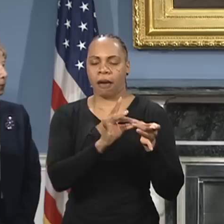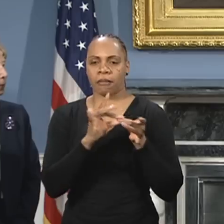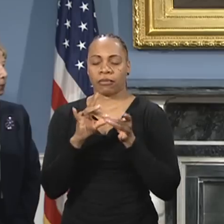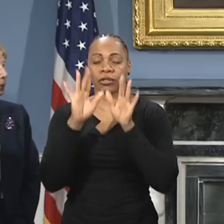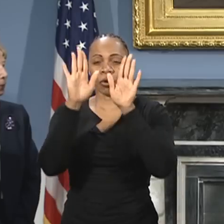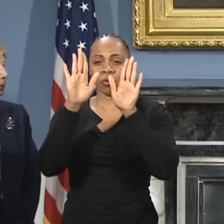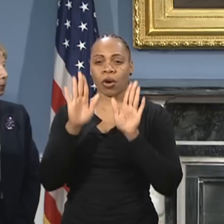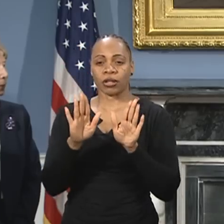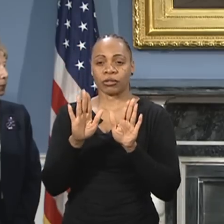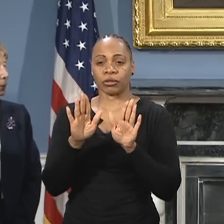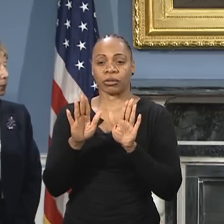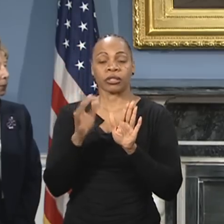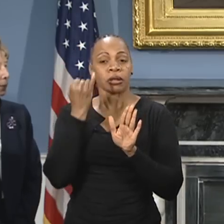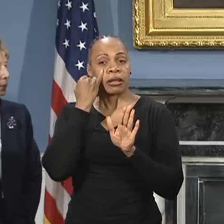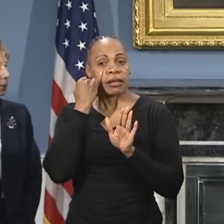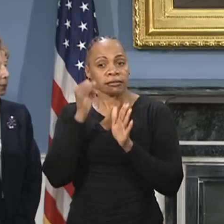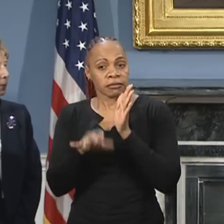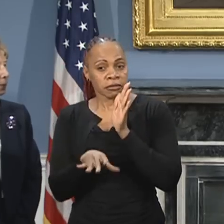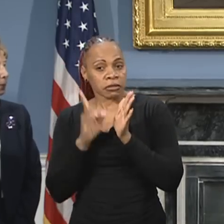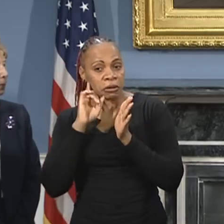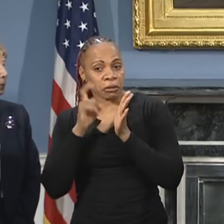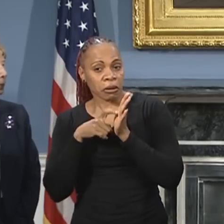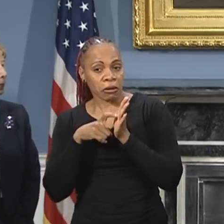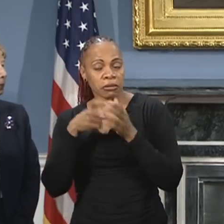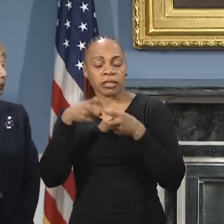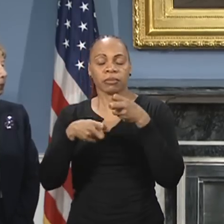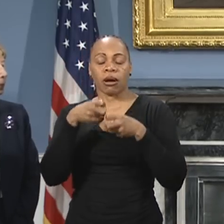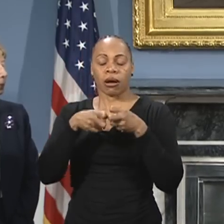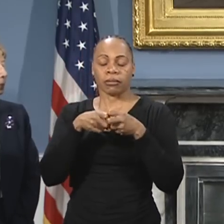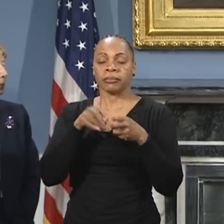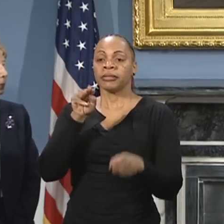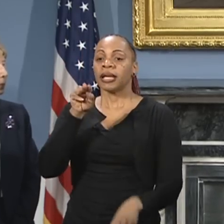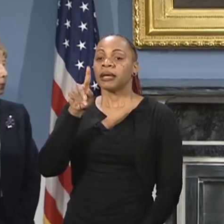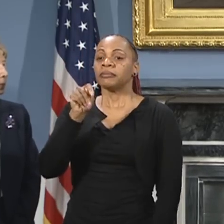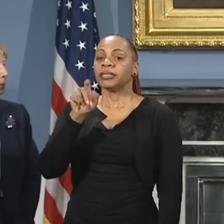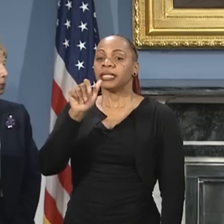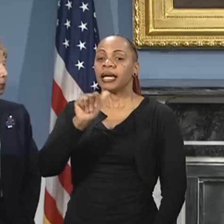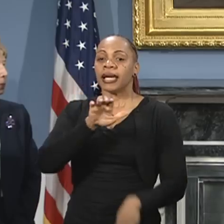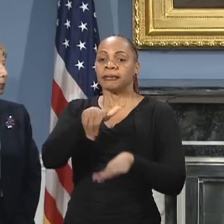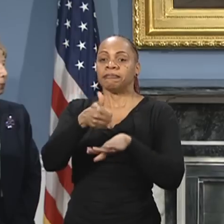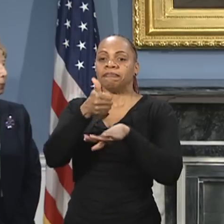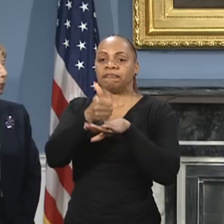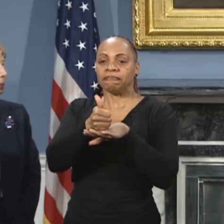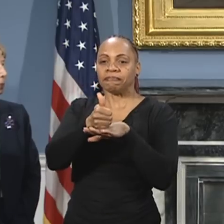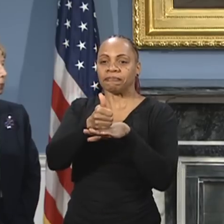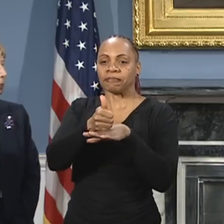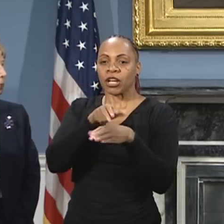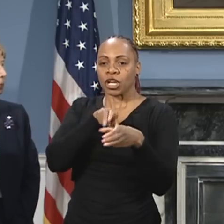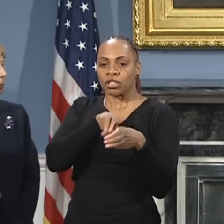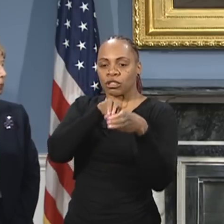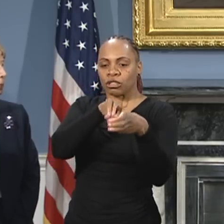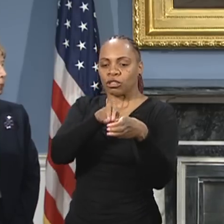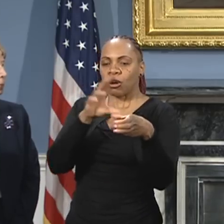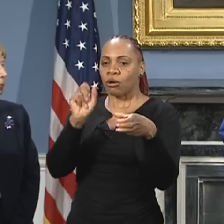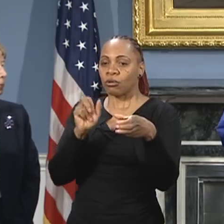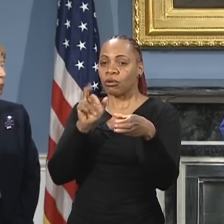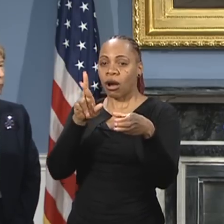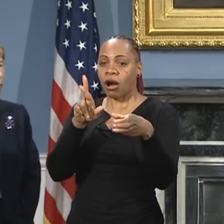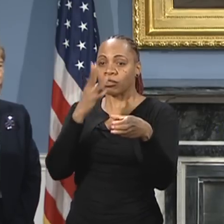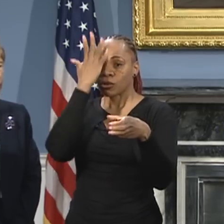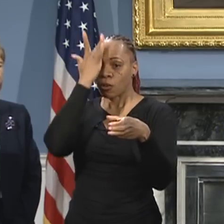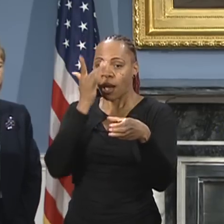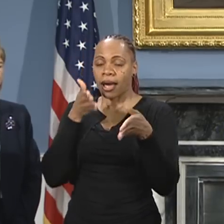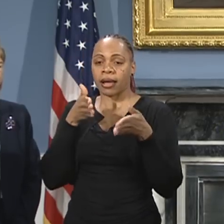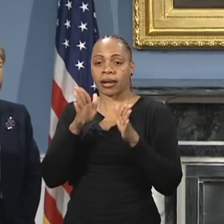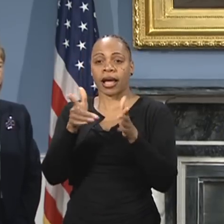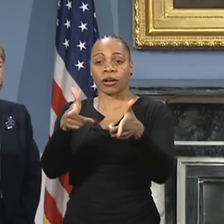problems with buses. MTA, in particular, pre-positioned tow vehicles to allow for a quicker response